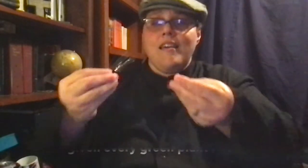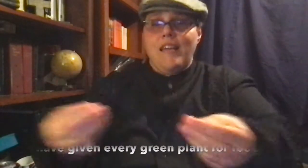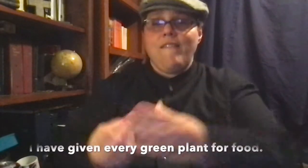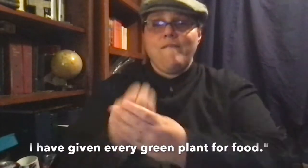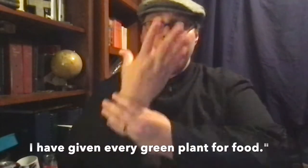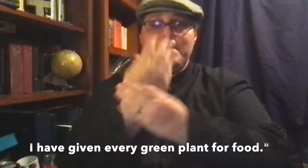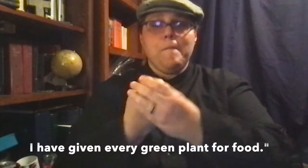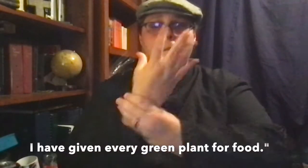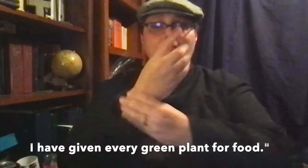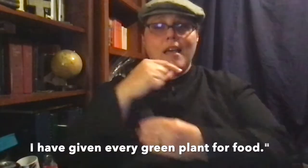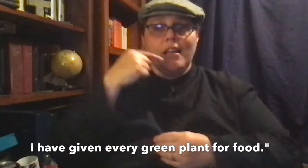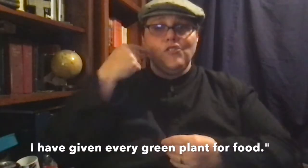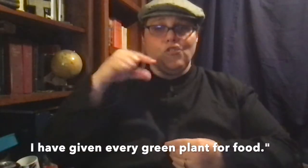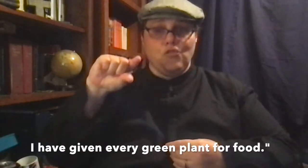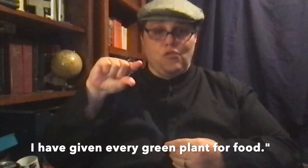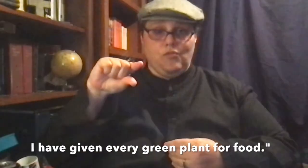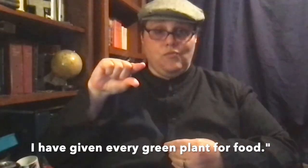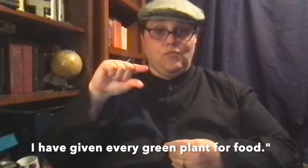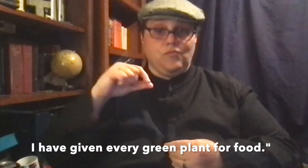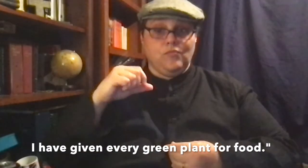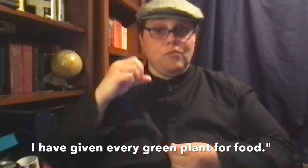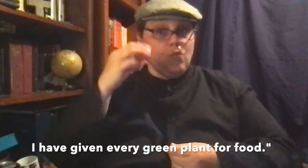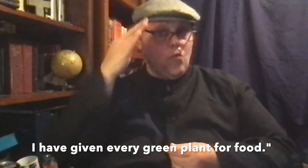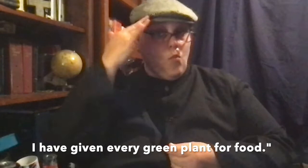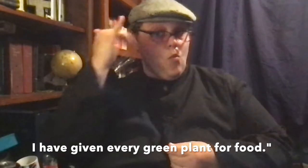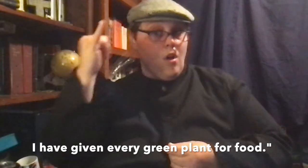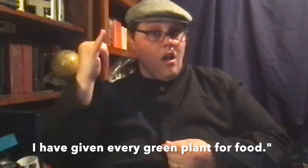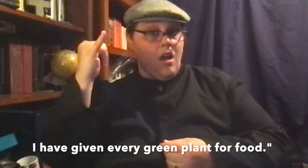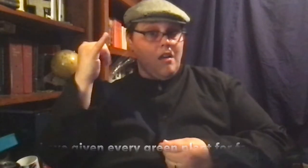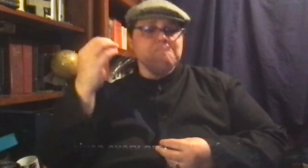I have given every green plant for food.